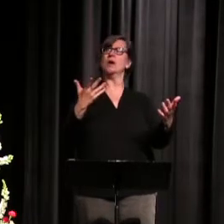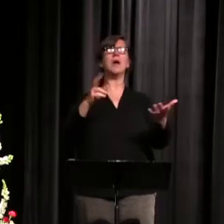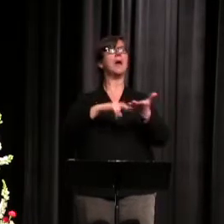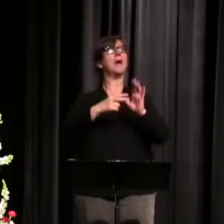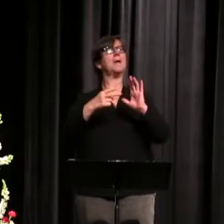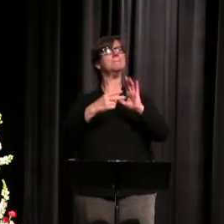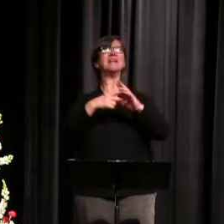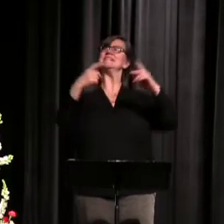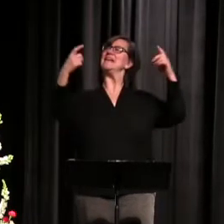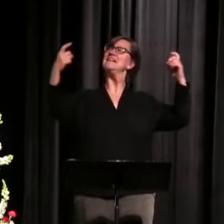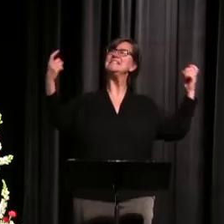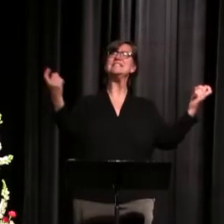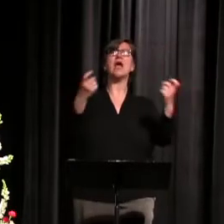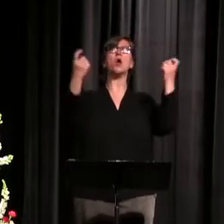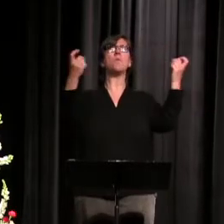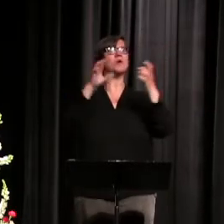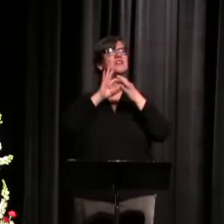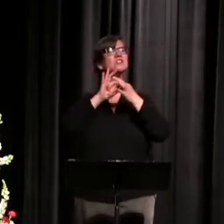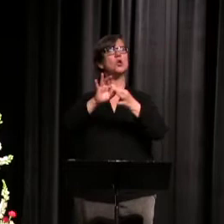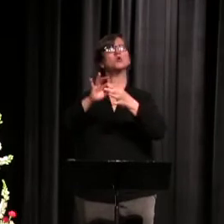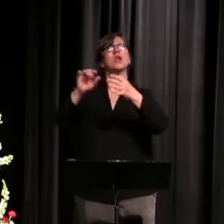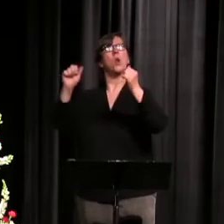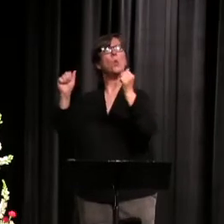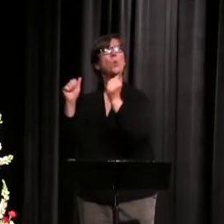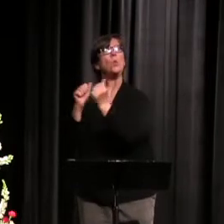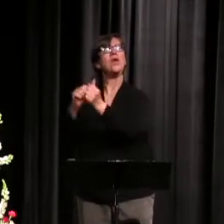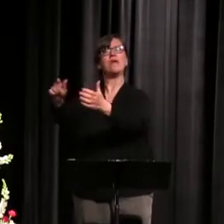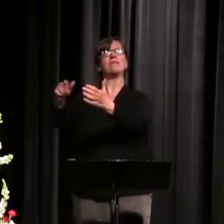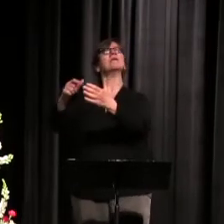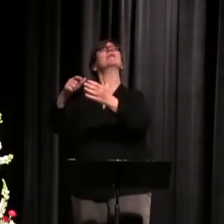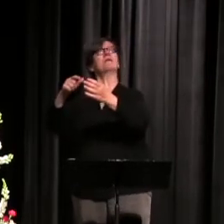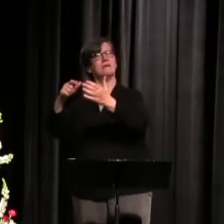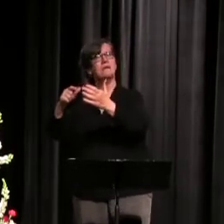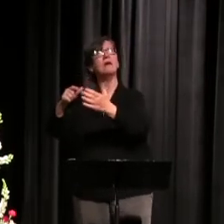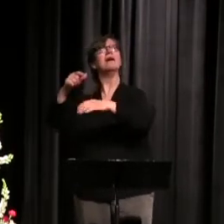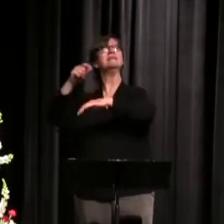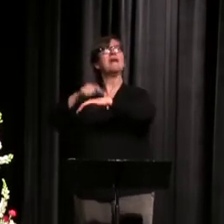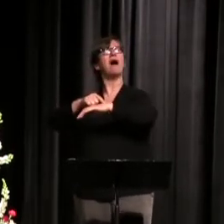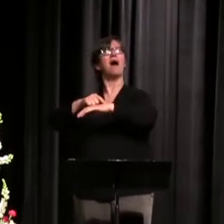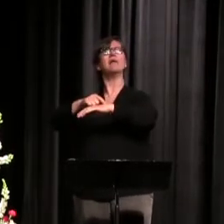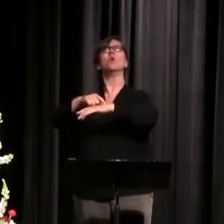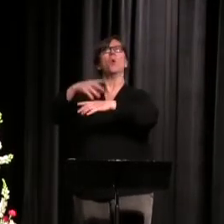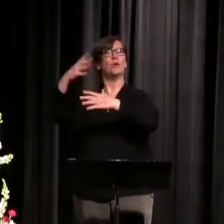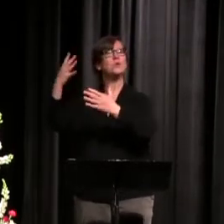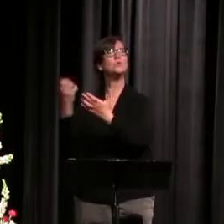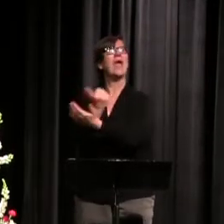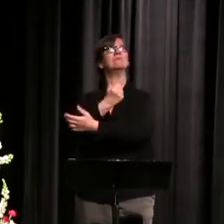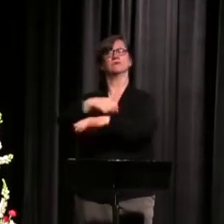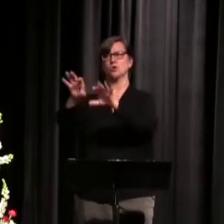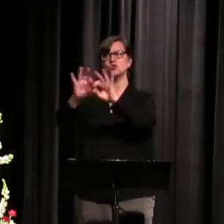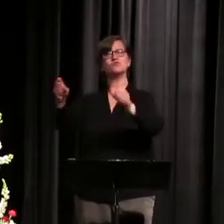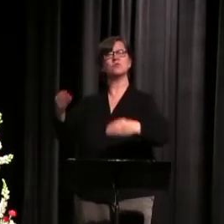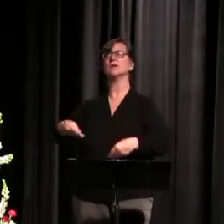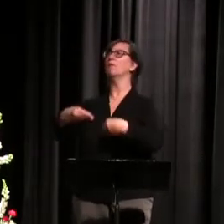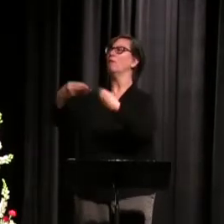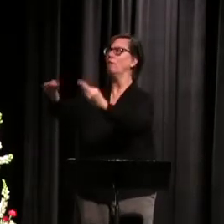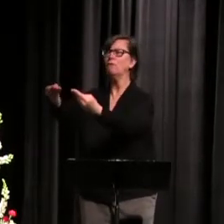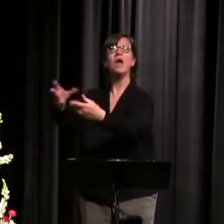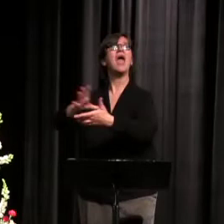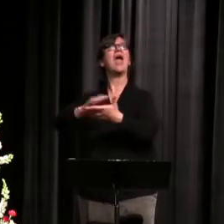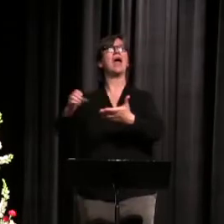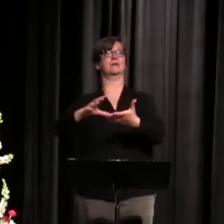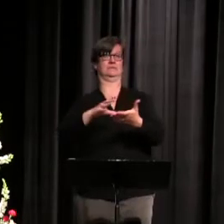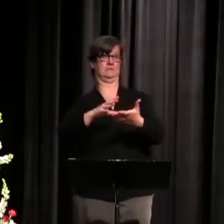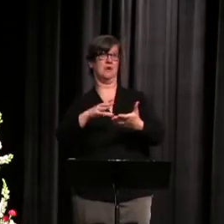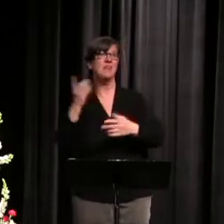ceremony that is sometimes associated with it in which students become graduates. The date of graduation is often called," get